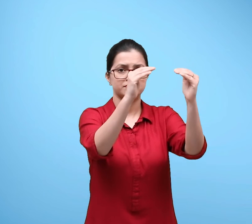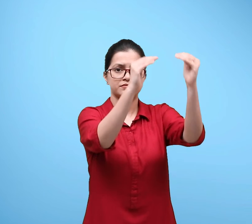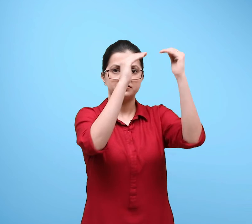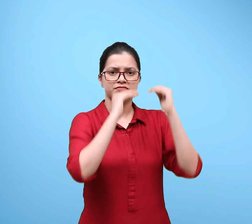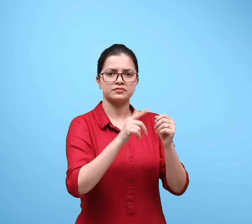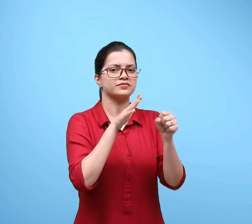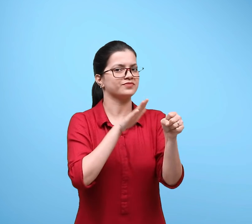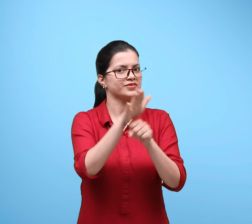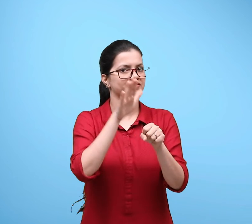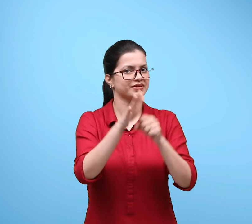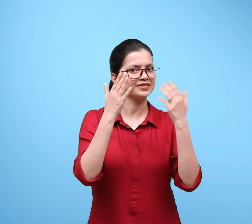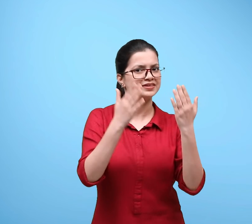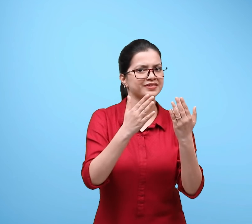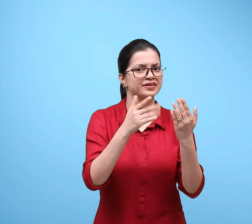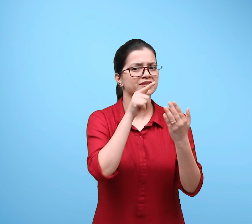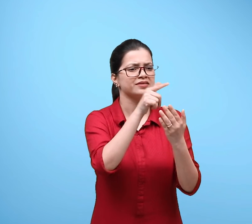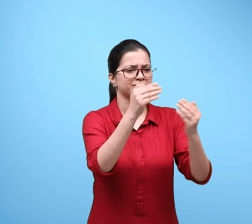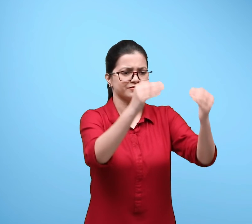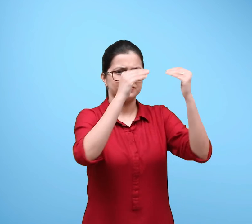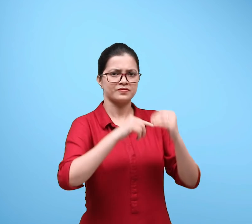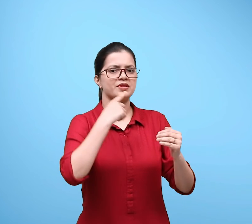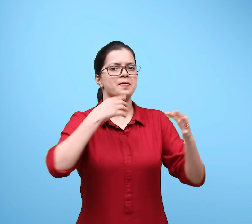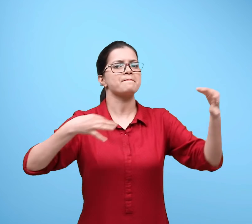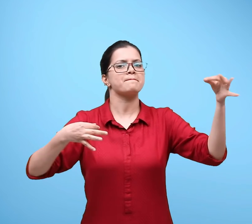glass, wood, paper,